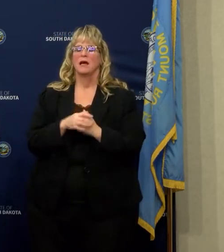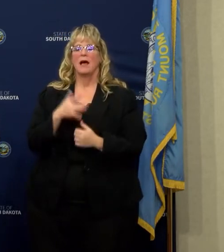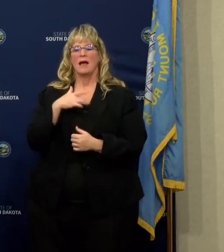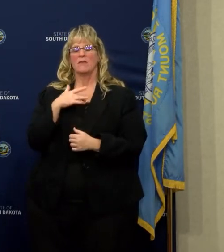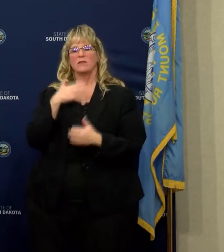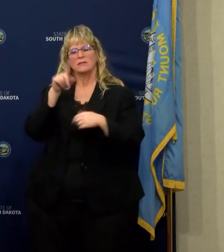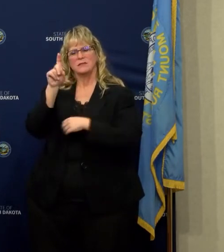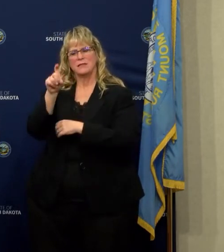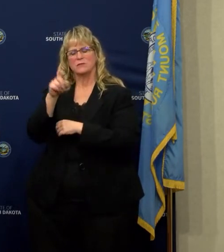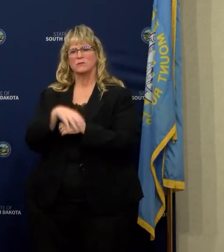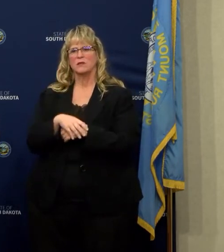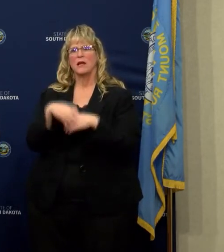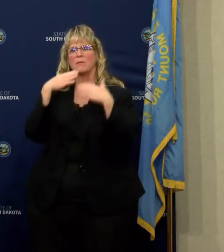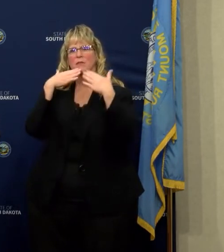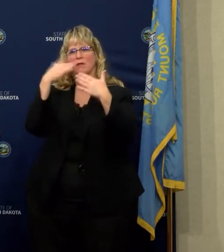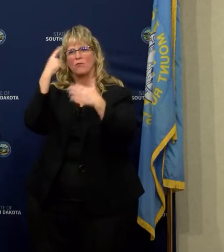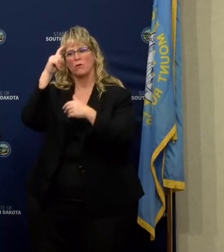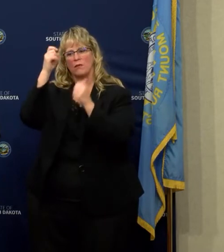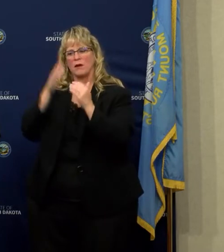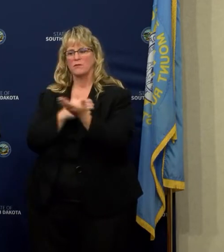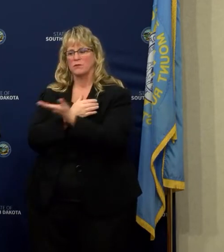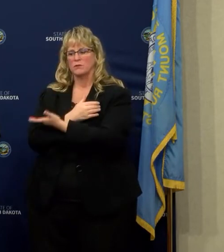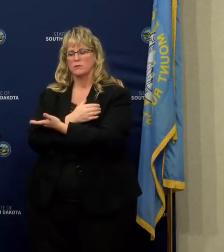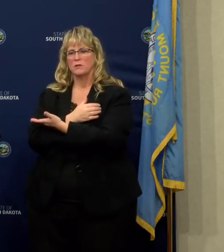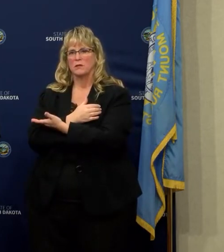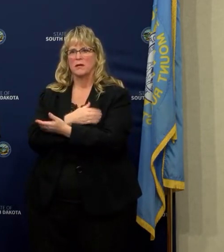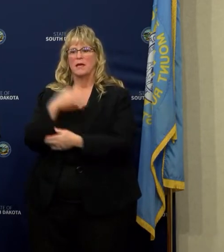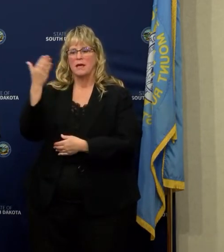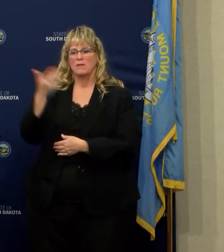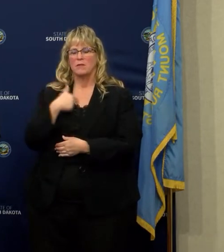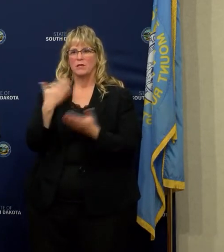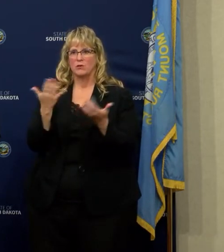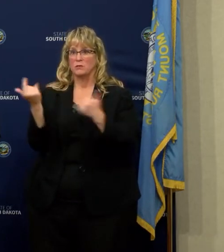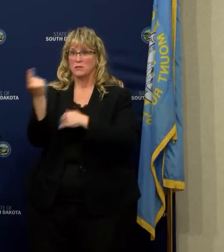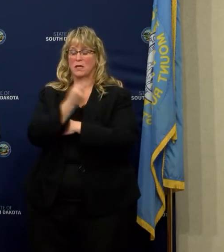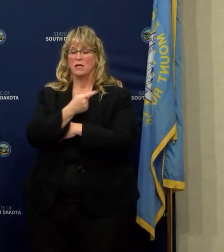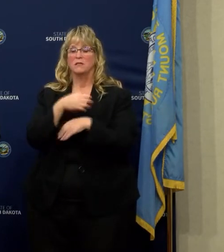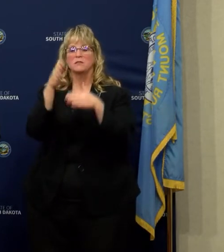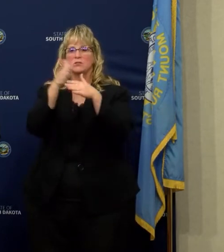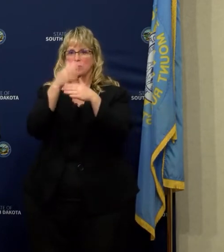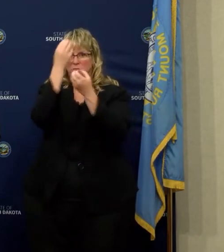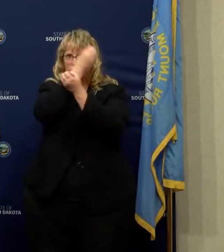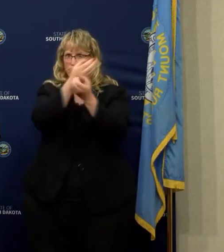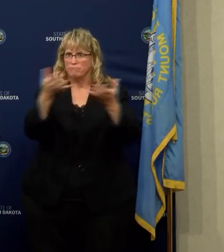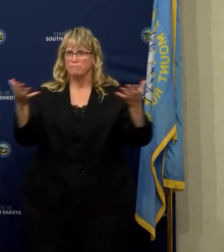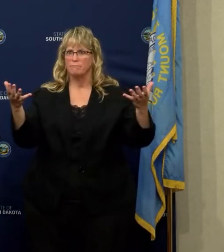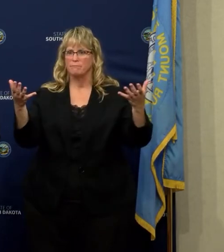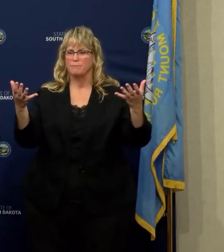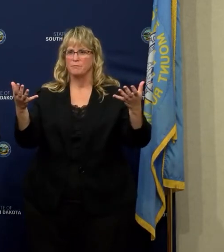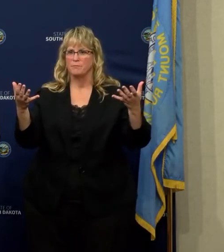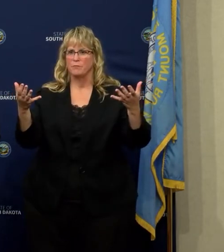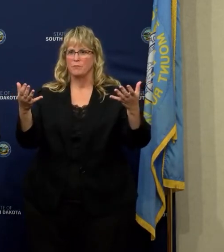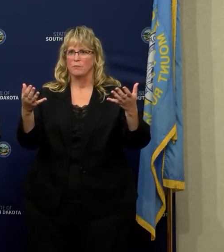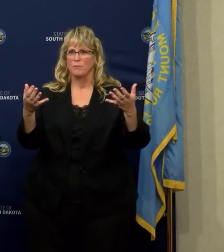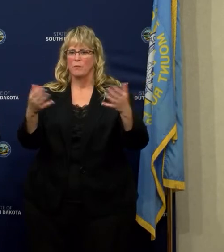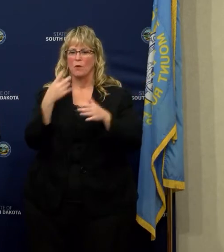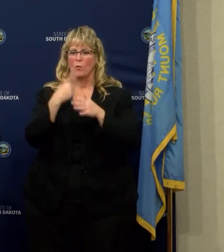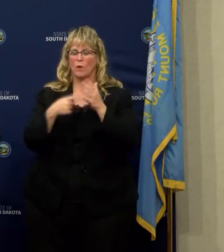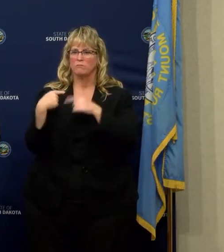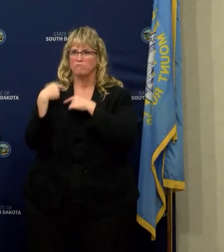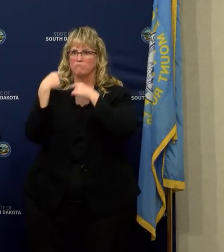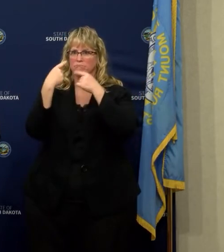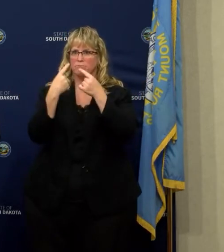very thankful for the governor inviting me here today to share information that I think is